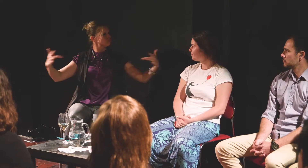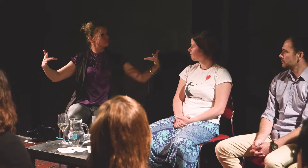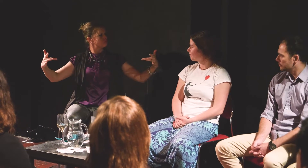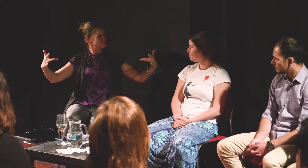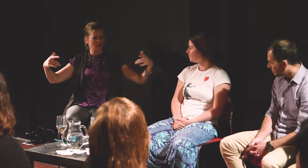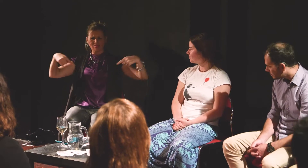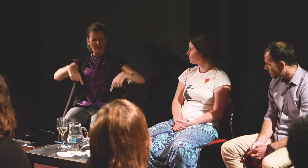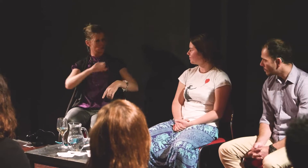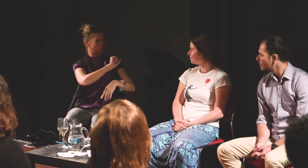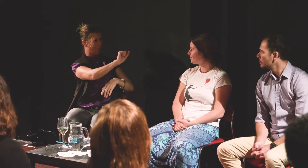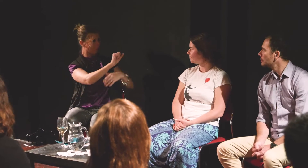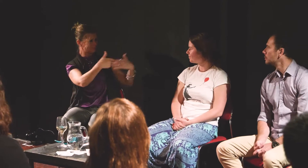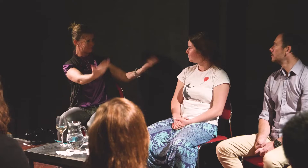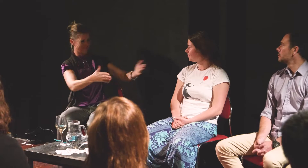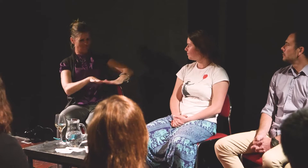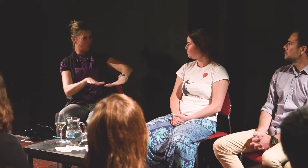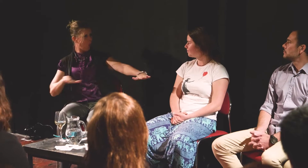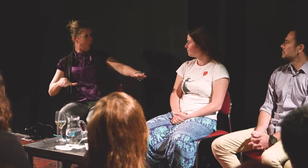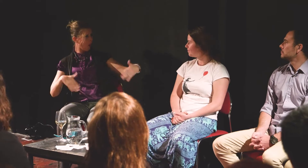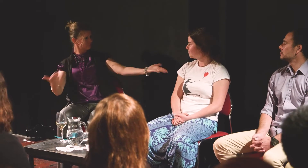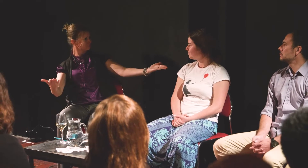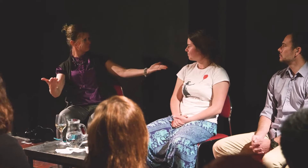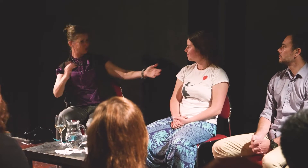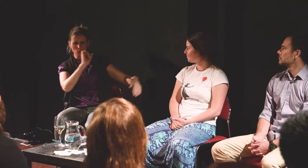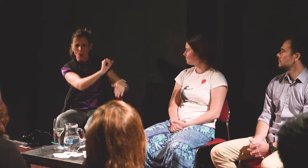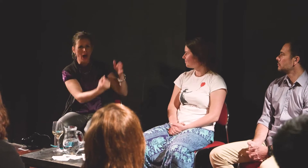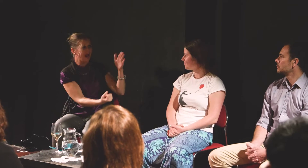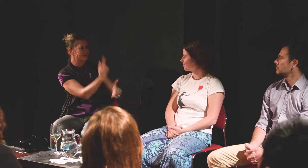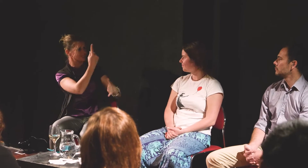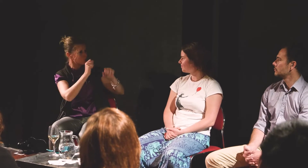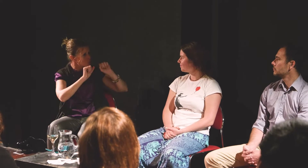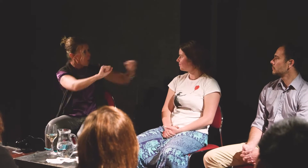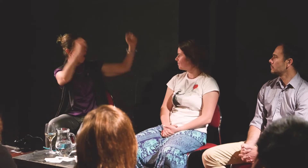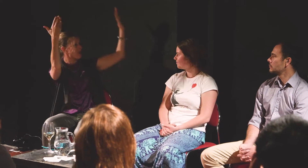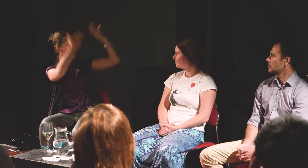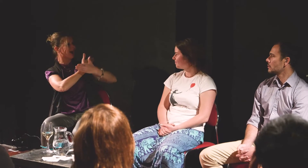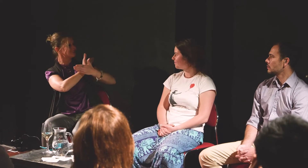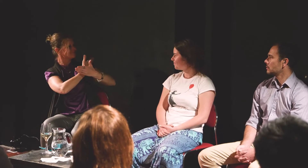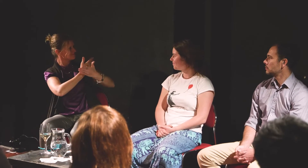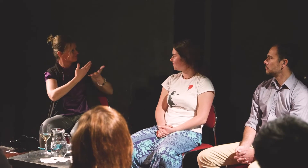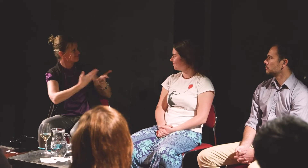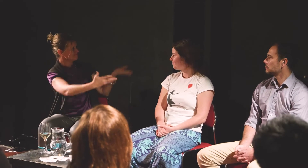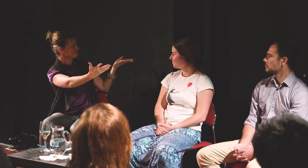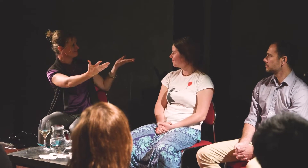that. And this is a free-for-all, so you have the floor this evening. It's your event, it's your